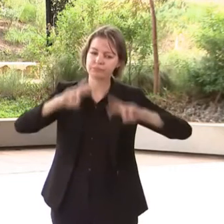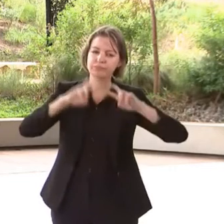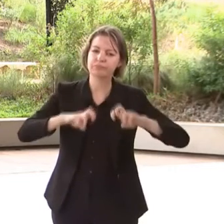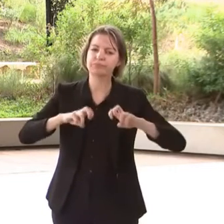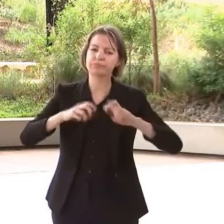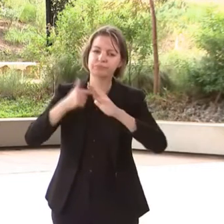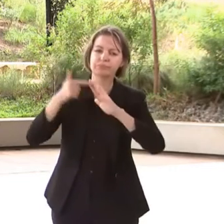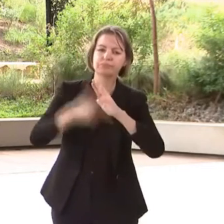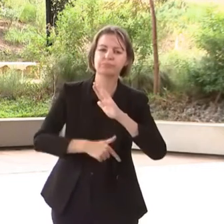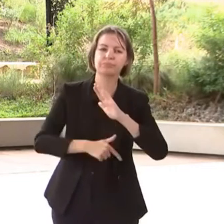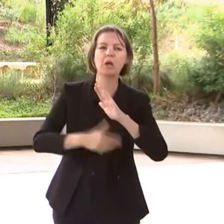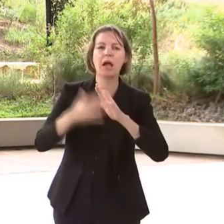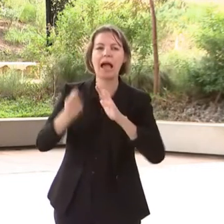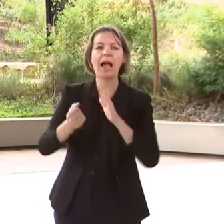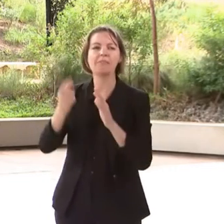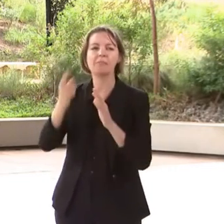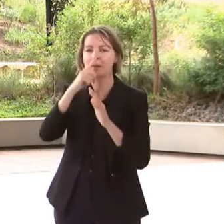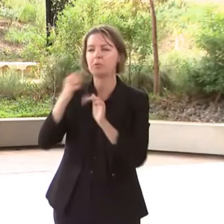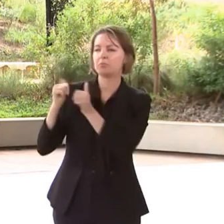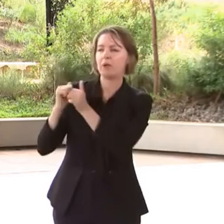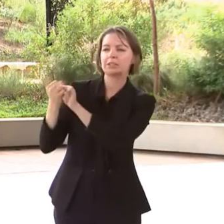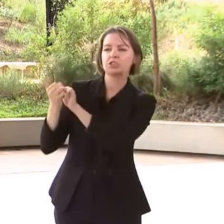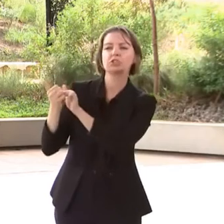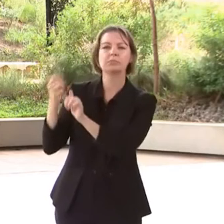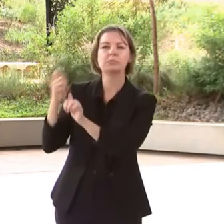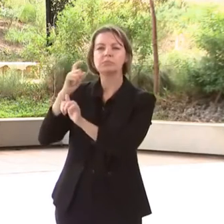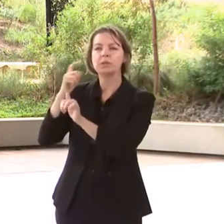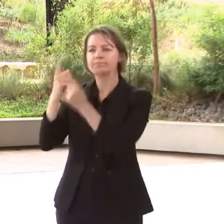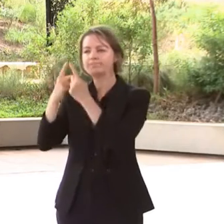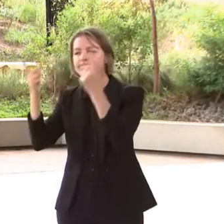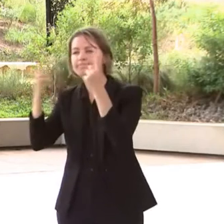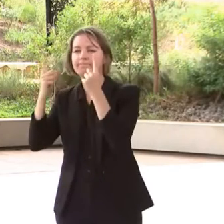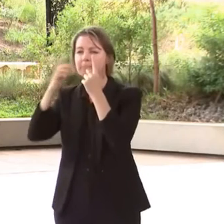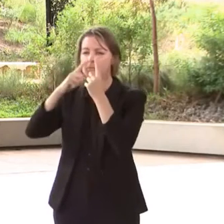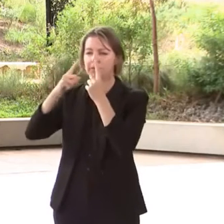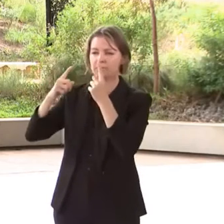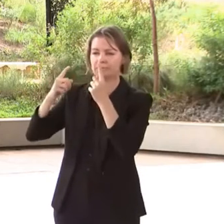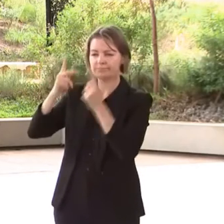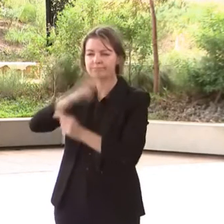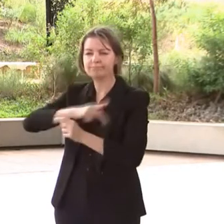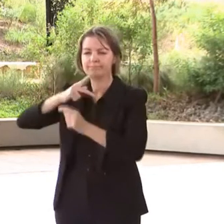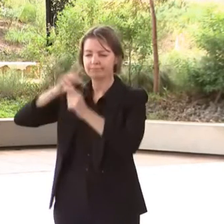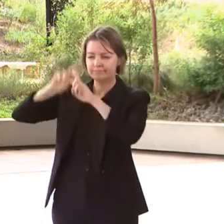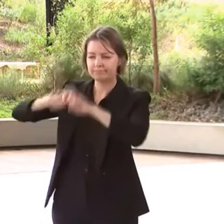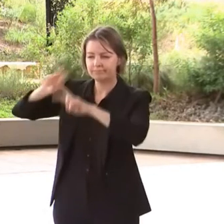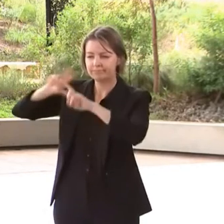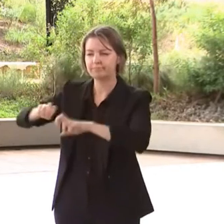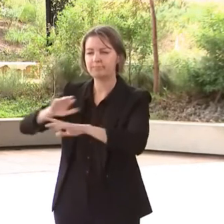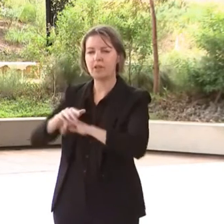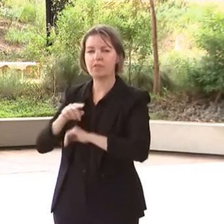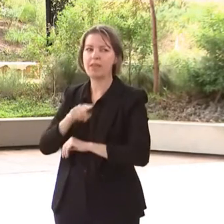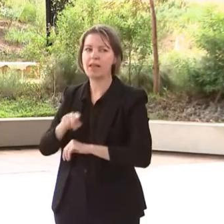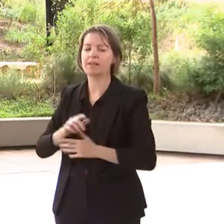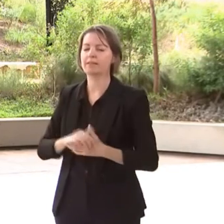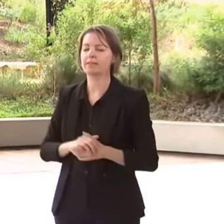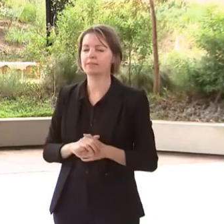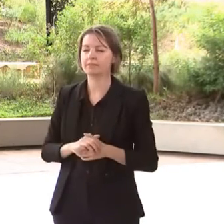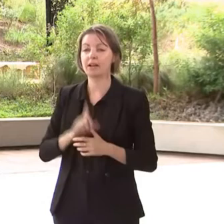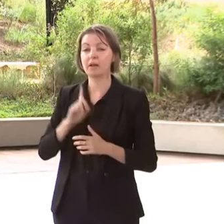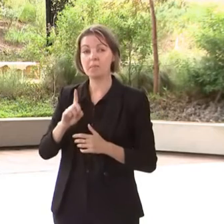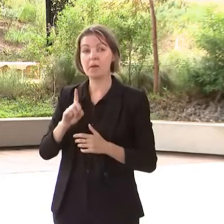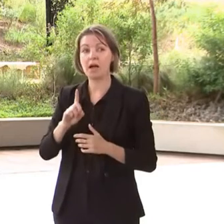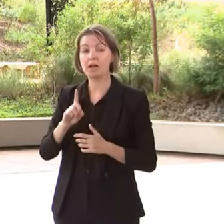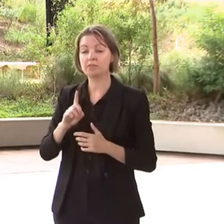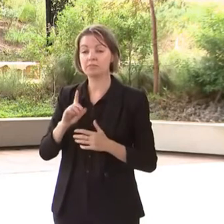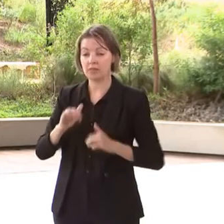subsequently. And we've got a number of academic partners that we're working with, which will answer all of those questions. But what we're seeing is consistent